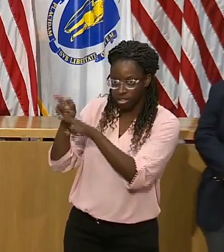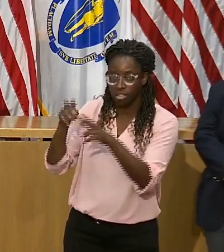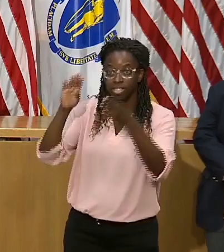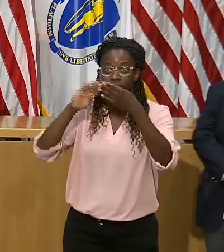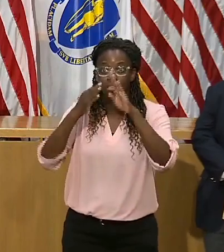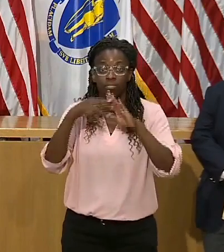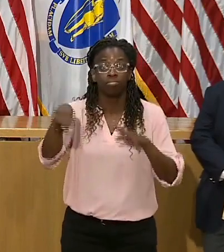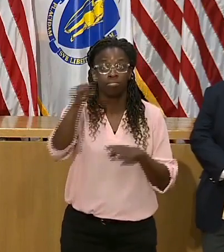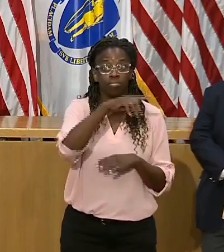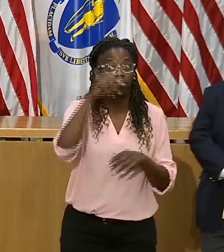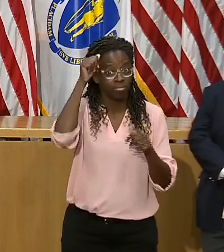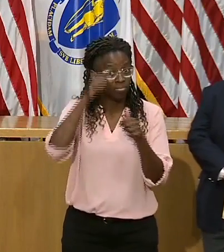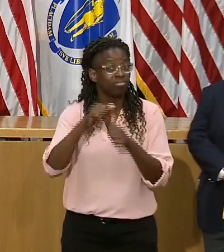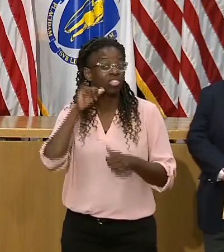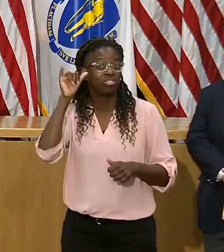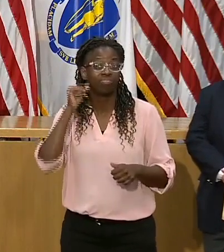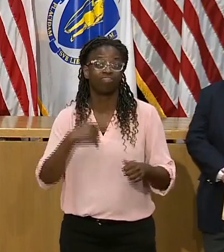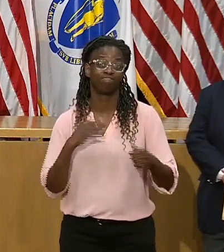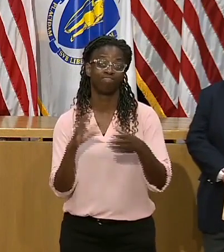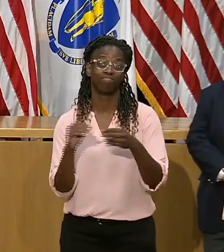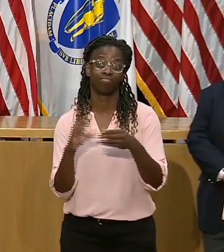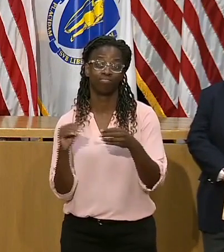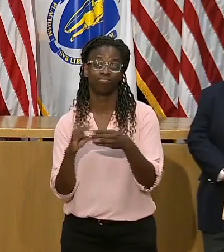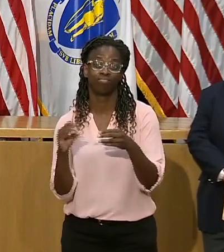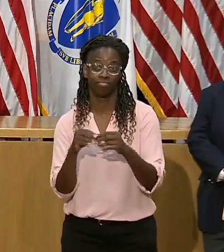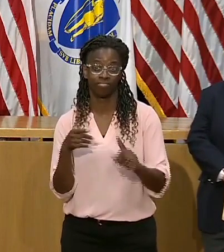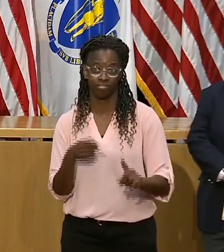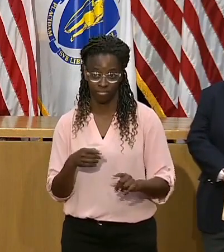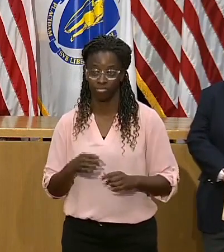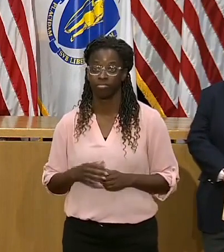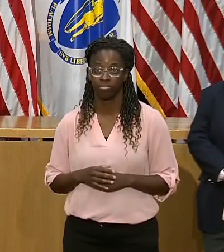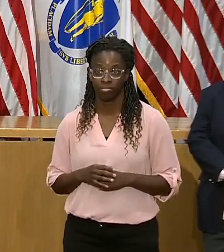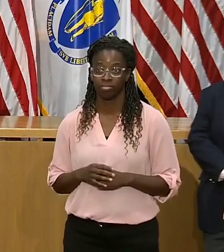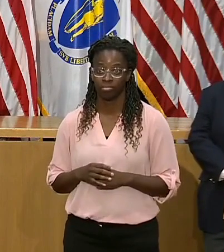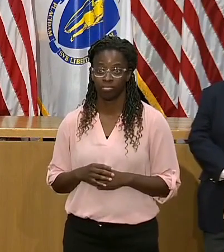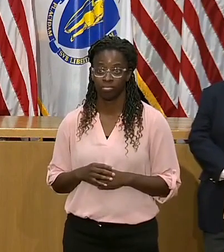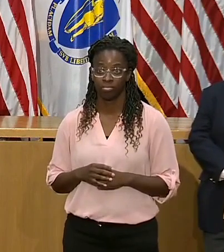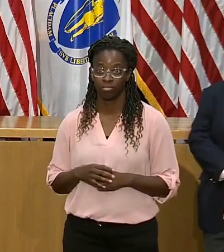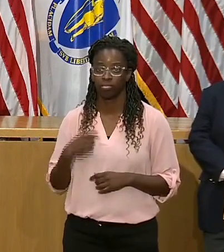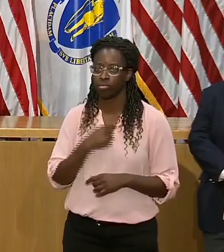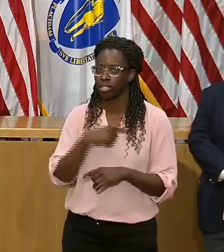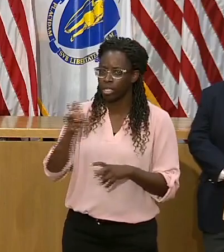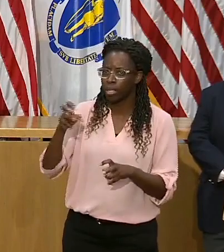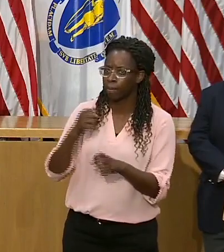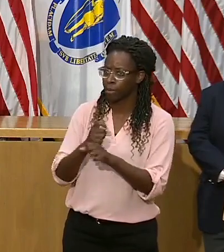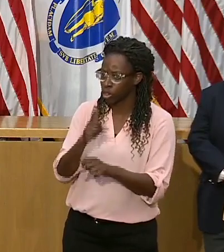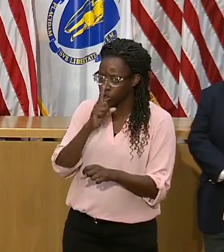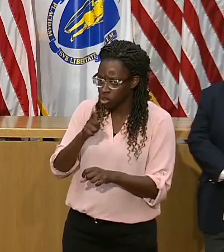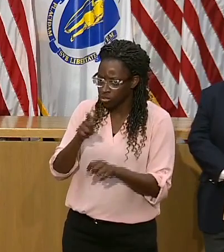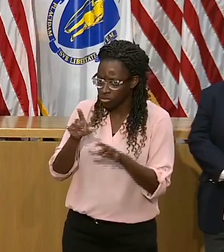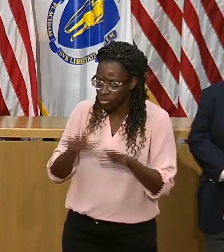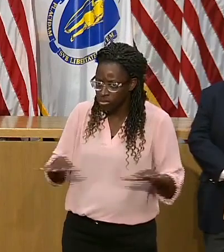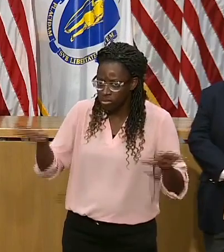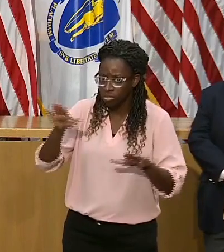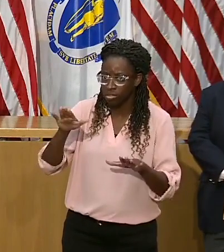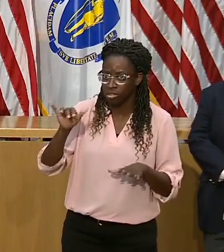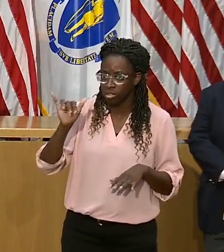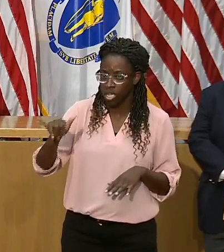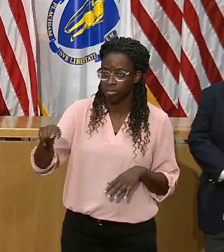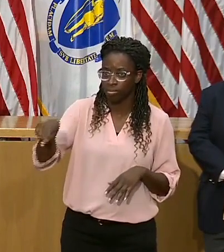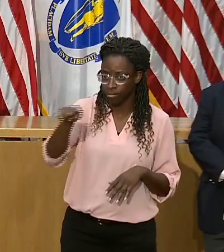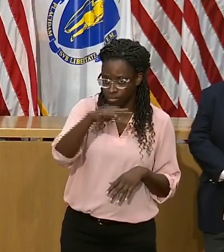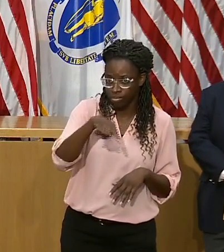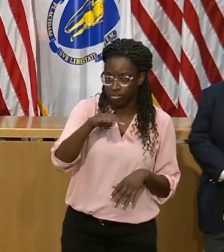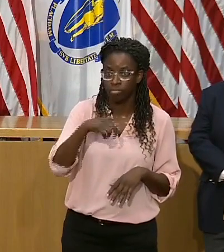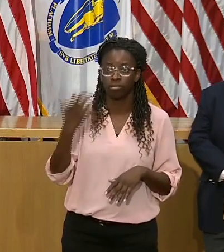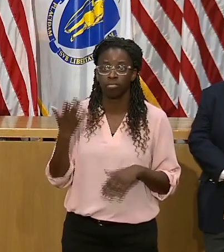the report that comes out today, about creating asterisks for communities that went red because of a very particular incident in their